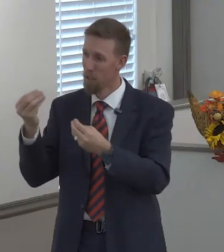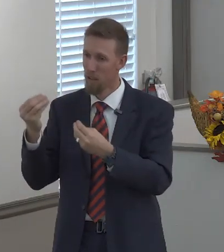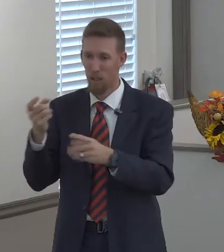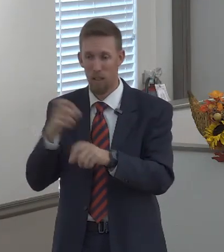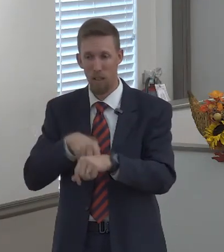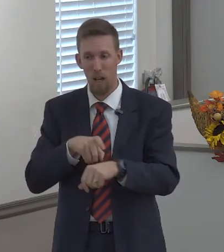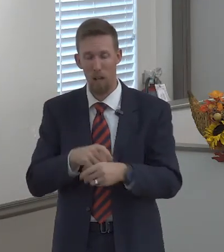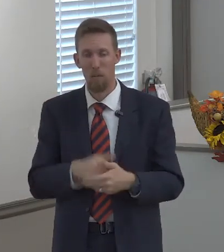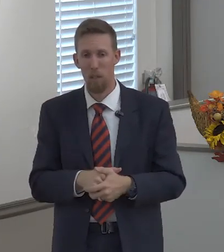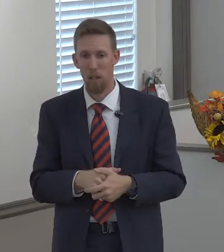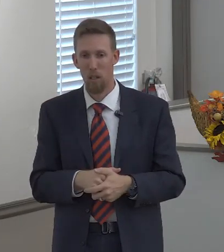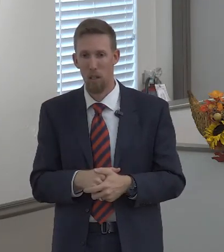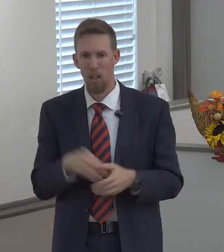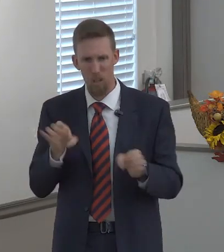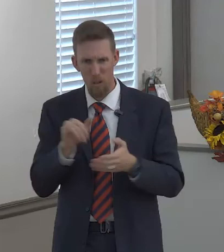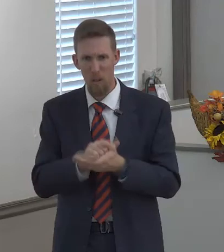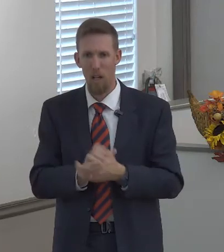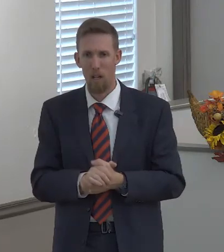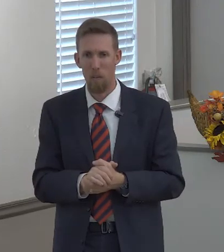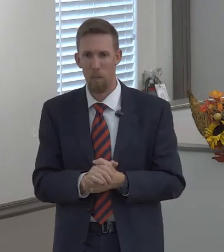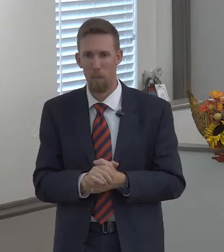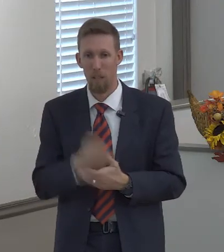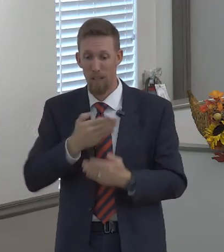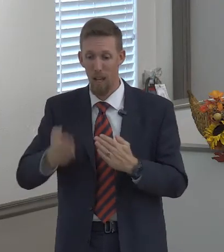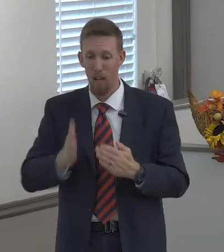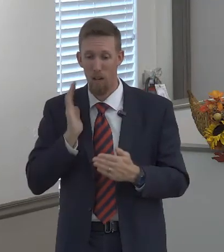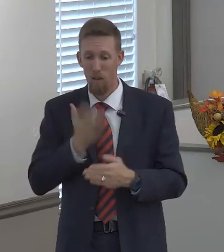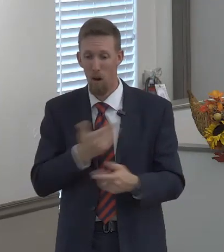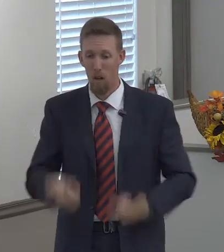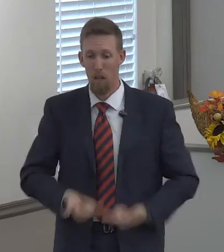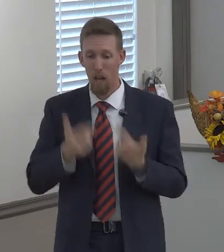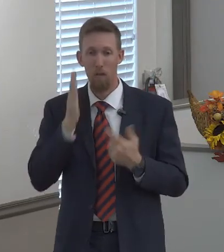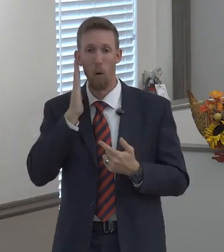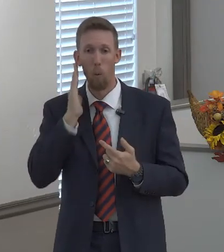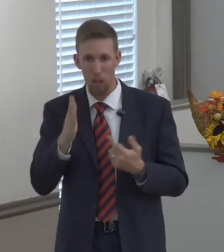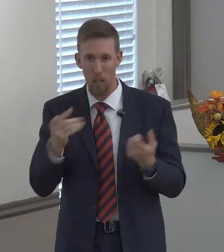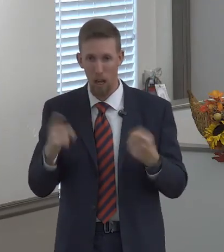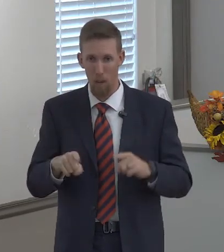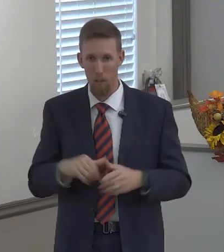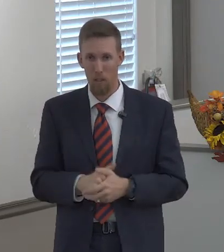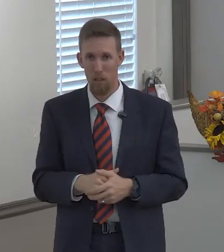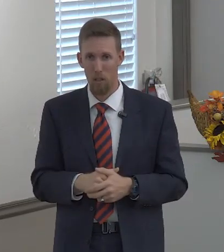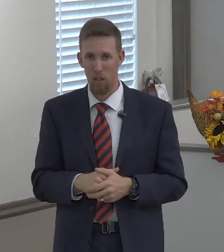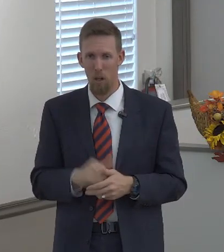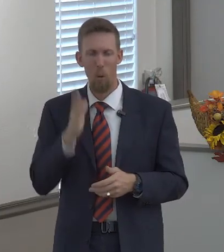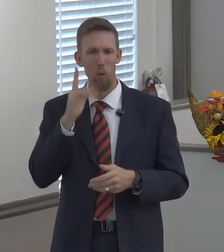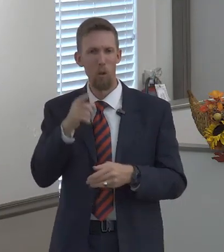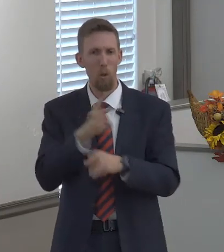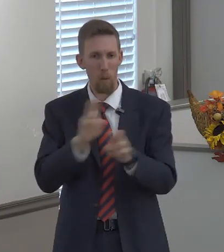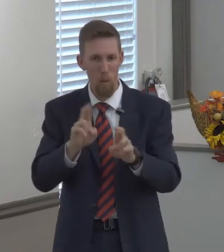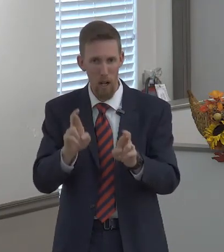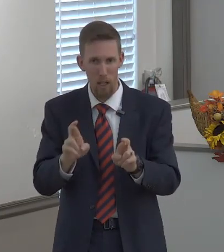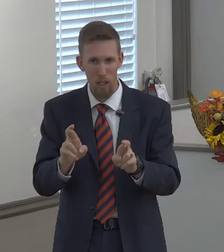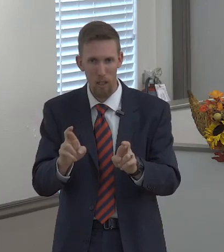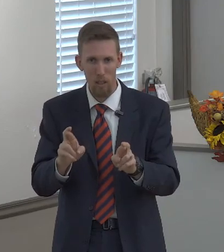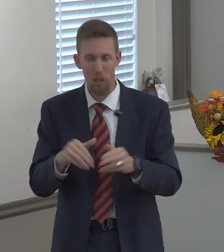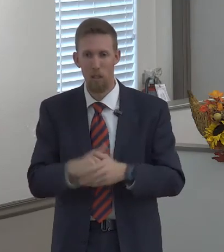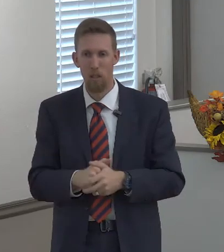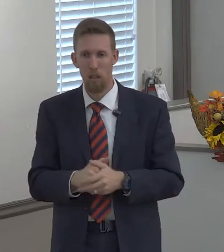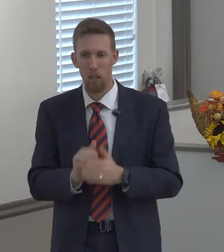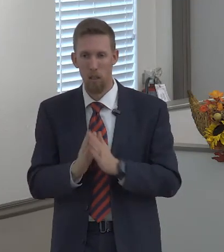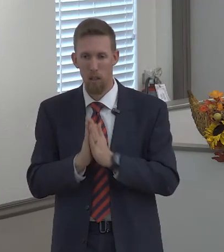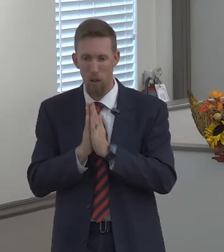Hell is not for bad people and heaven for good people. Hell is for lost people. Heaven is for saved people.